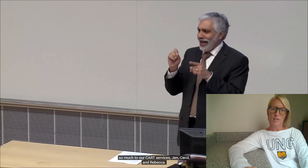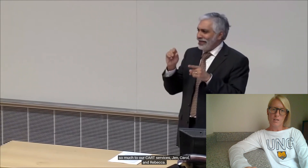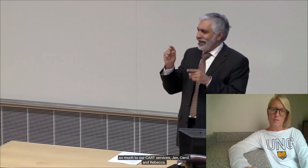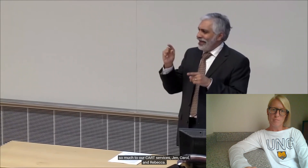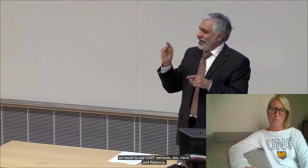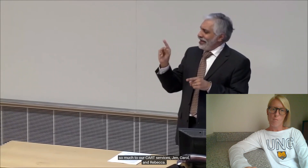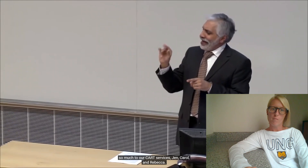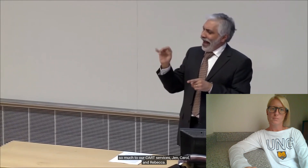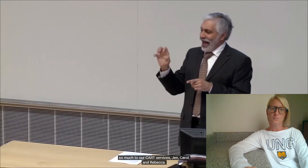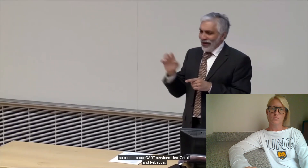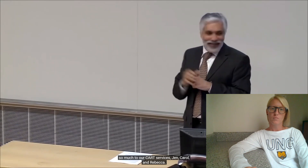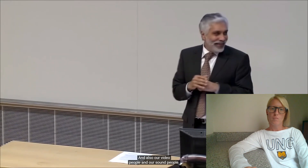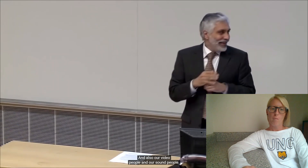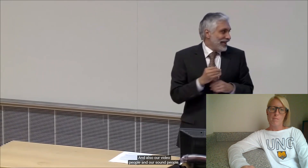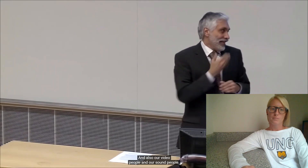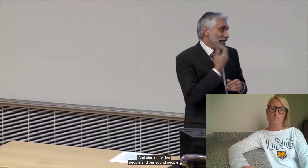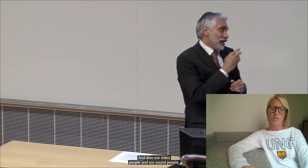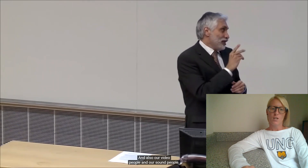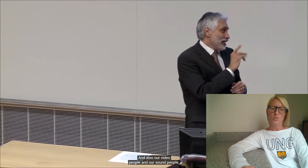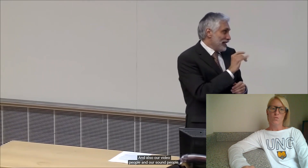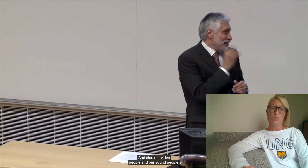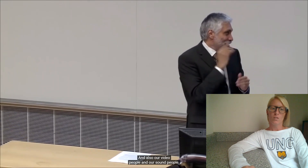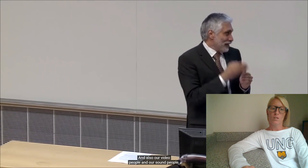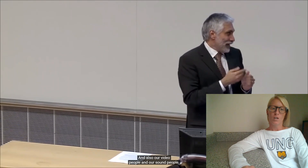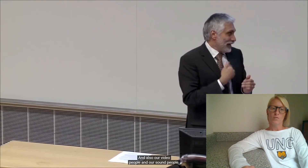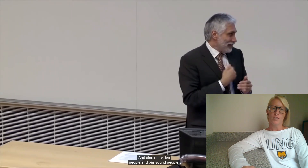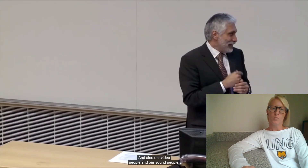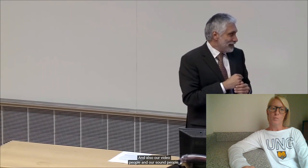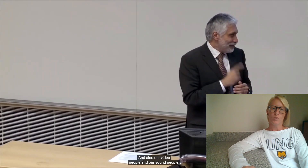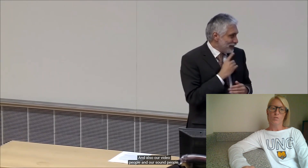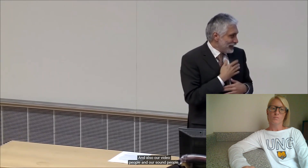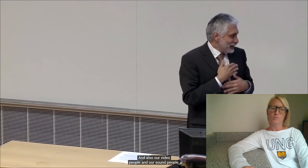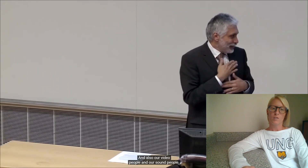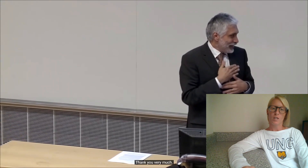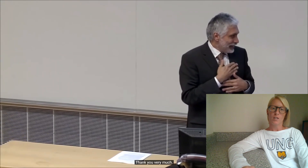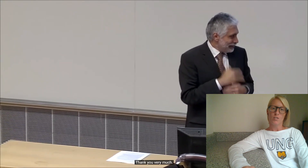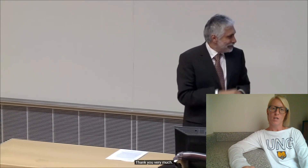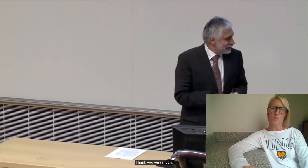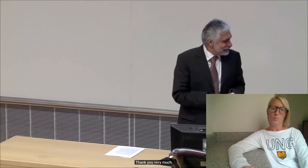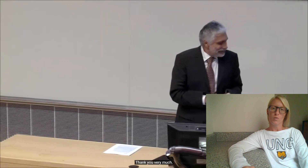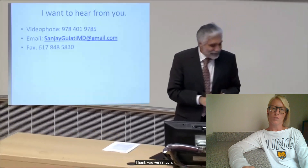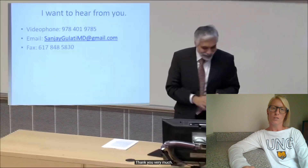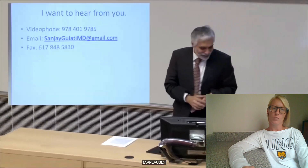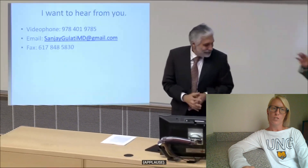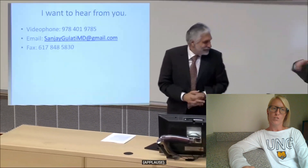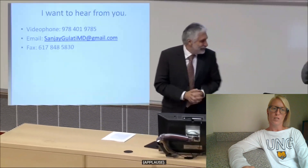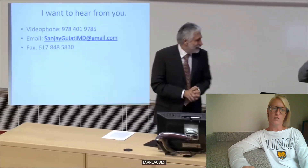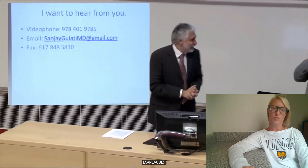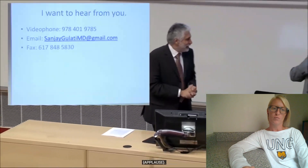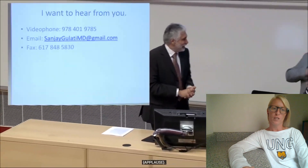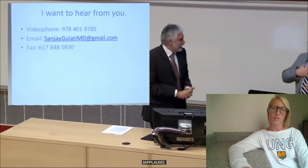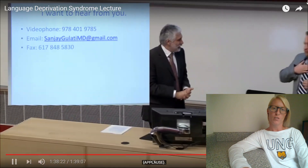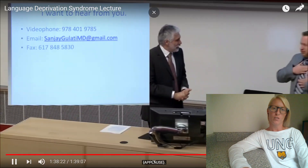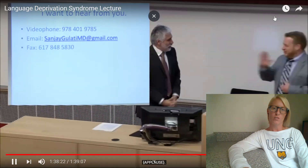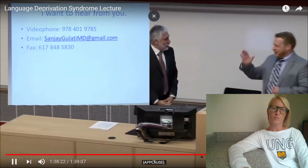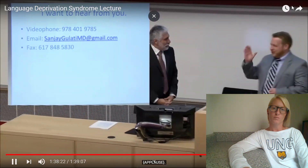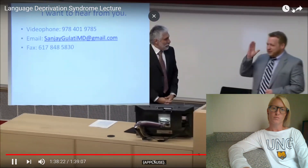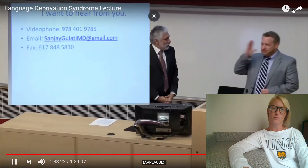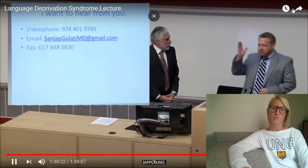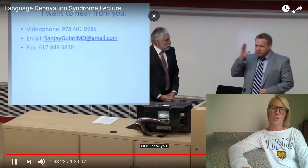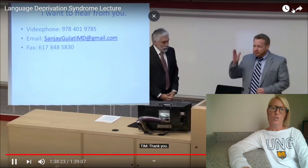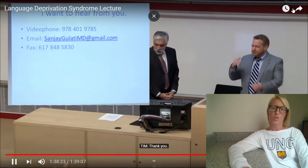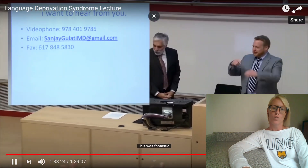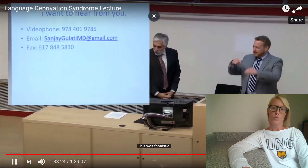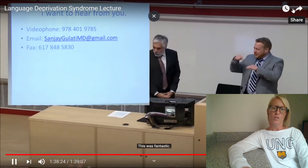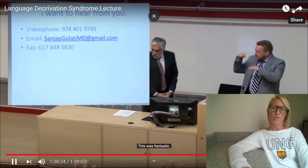Carol, and Rebecca, and also our video people and our sound people. Thank you very much. I really appreciate you. Thank you. Thank